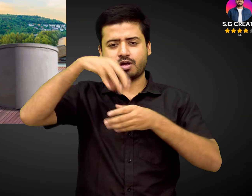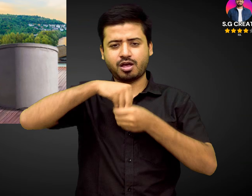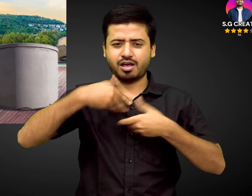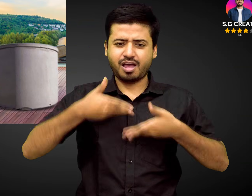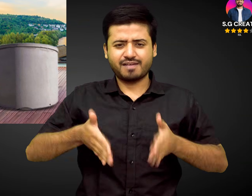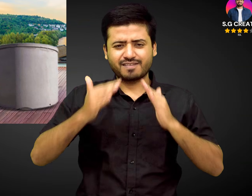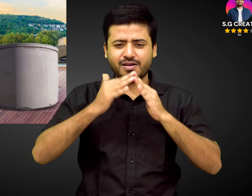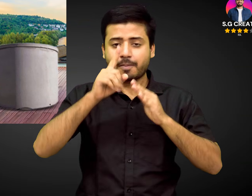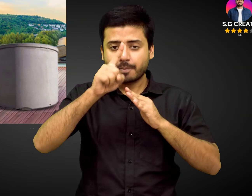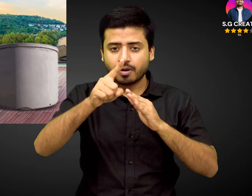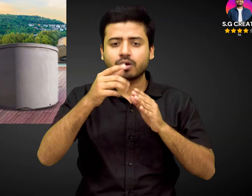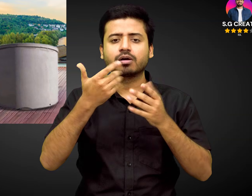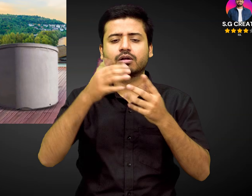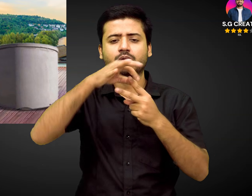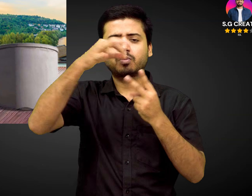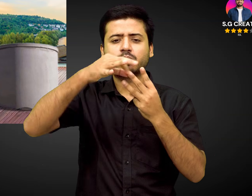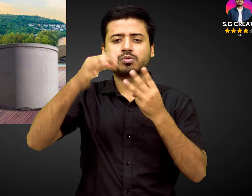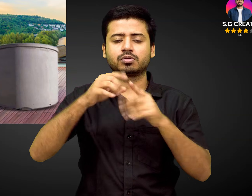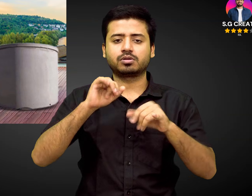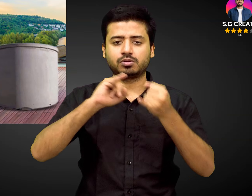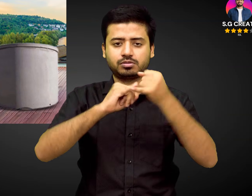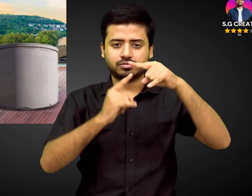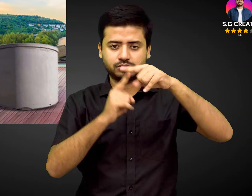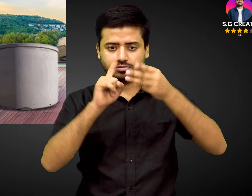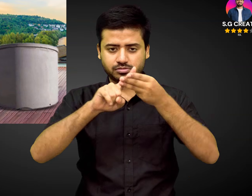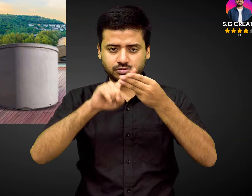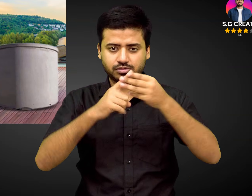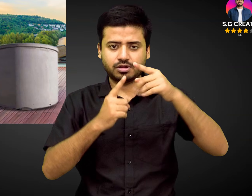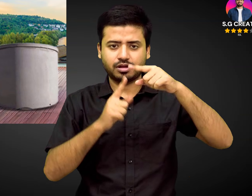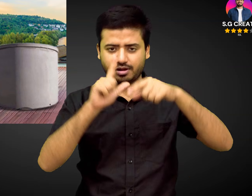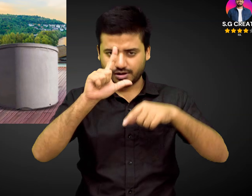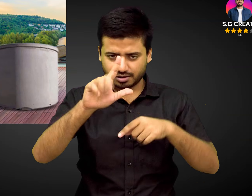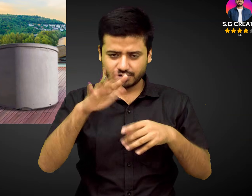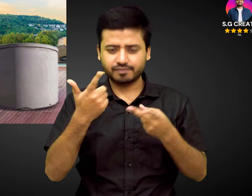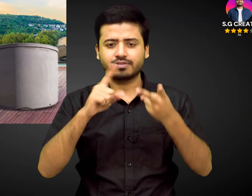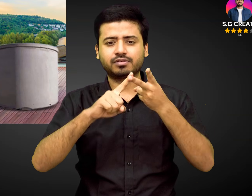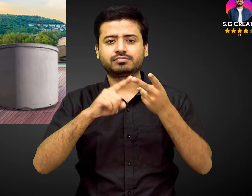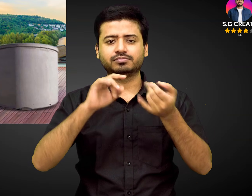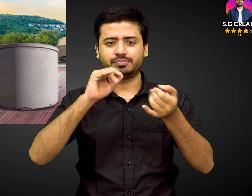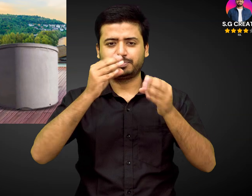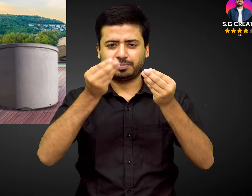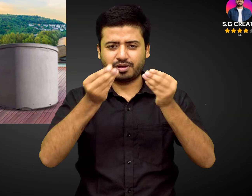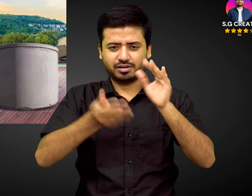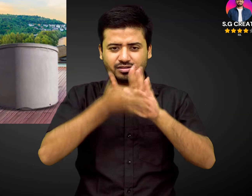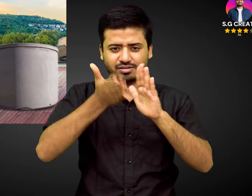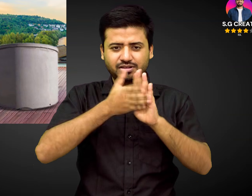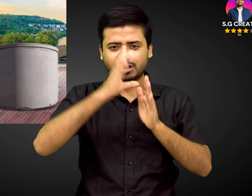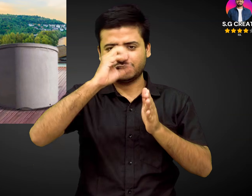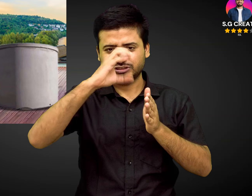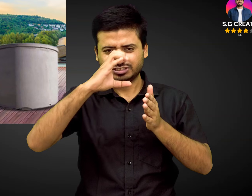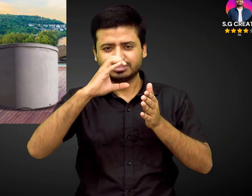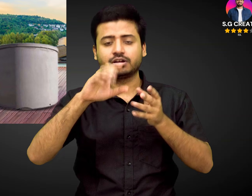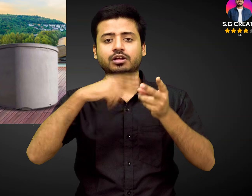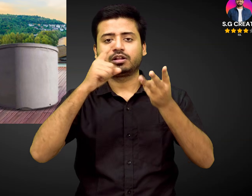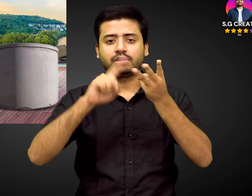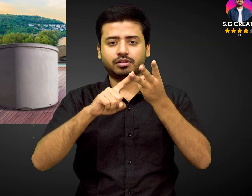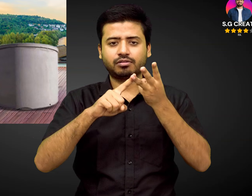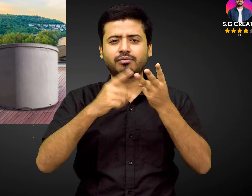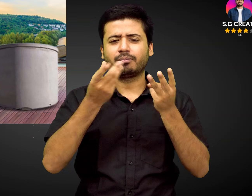shifts dramatically depending on whether the system is meant for aquatic life or household use. Aquarium environments. The Blackwater